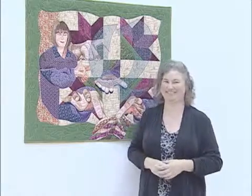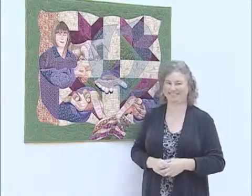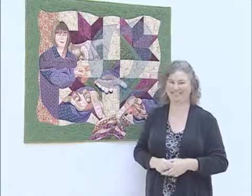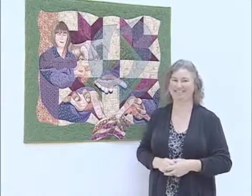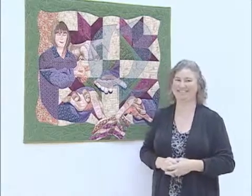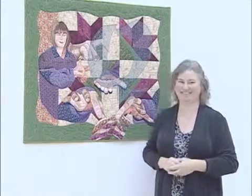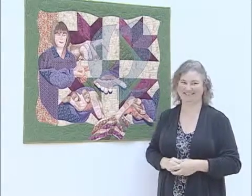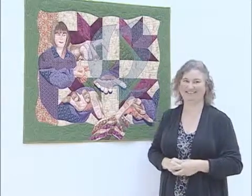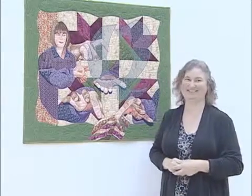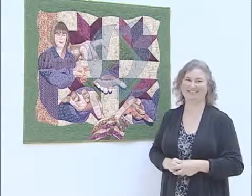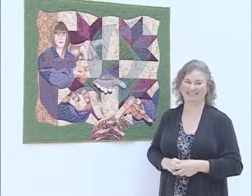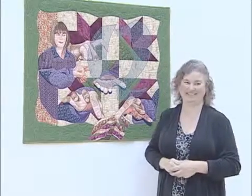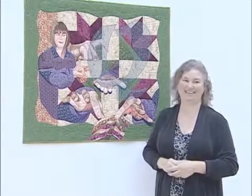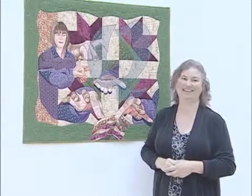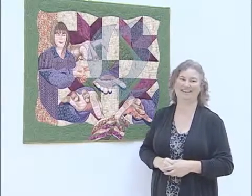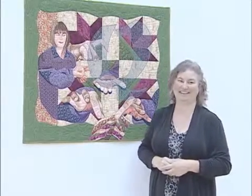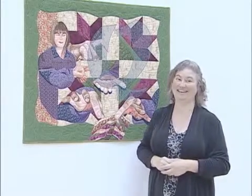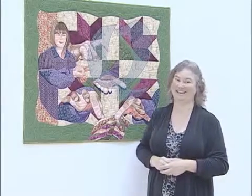holding the fabric right up front.